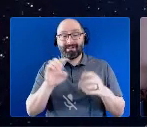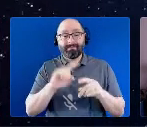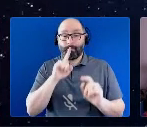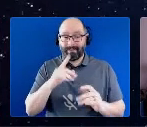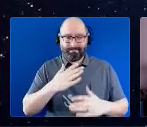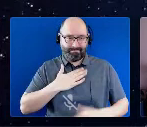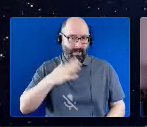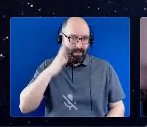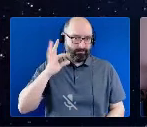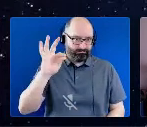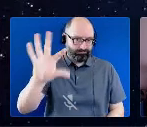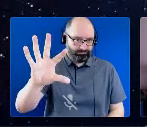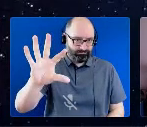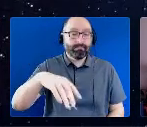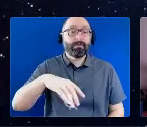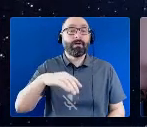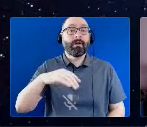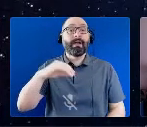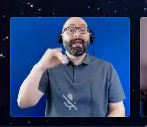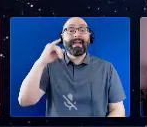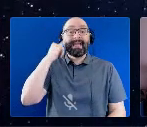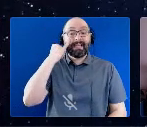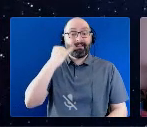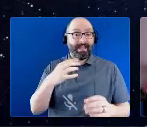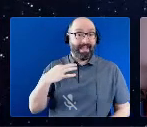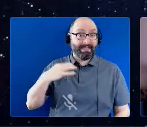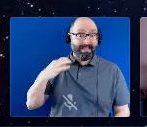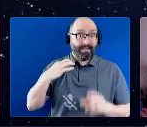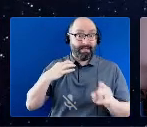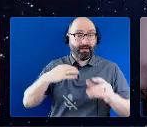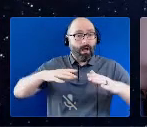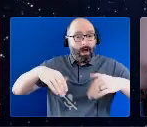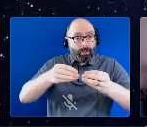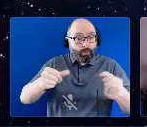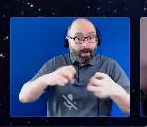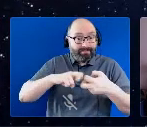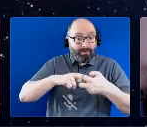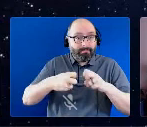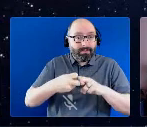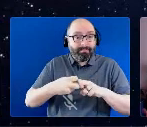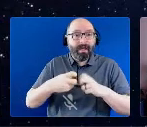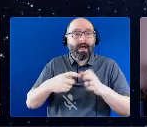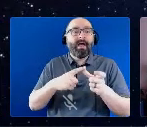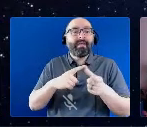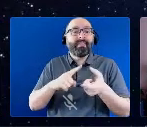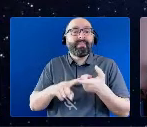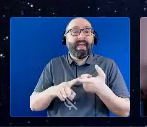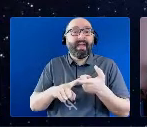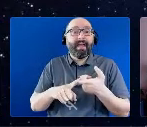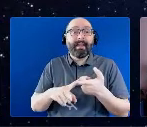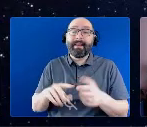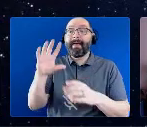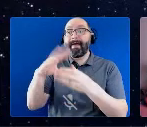take. When candidates haven't solved the problem, anything they say is not very interesting or helpful. It's not a